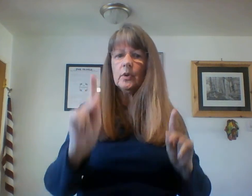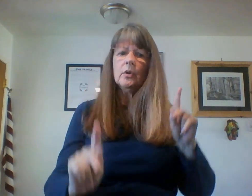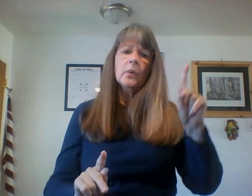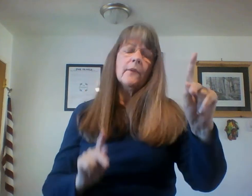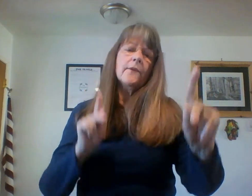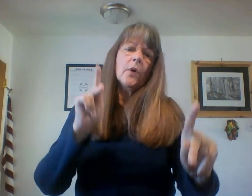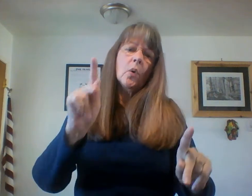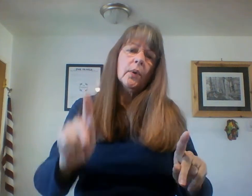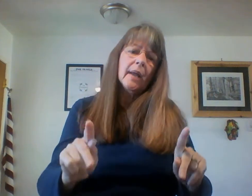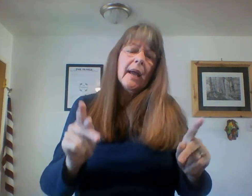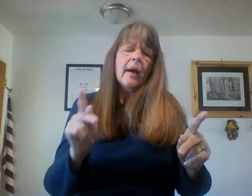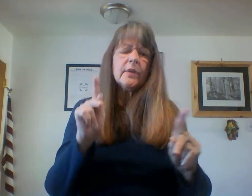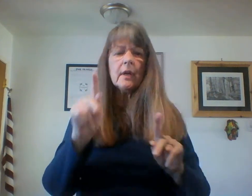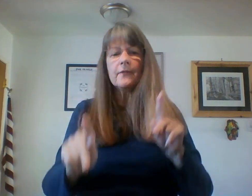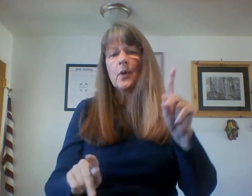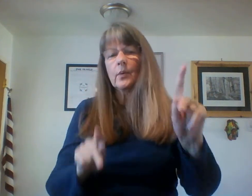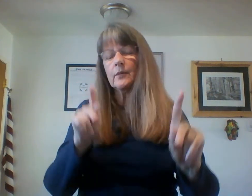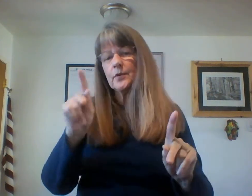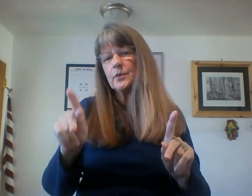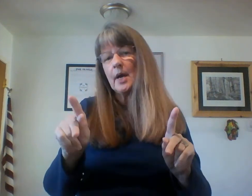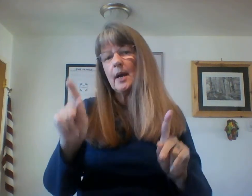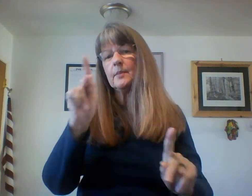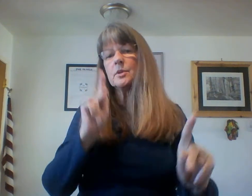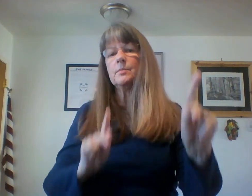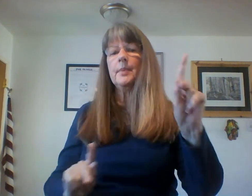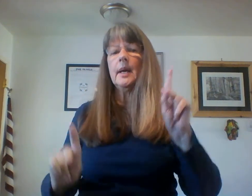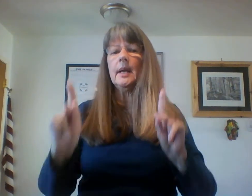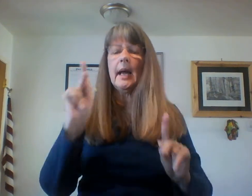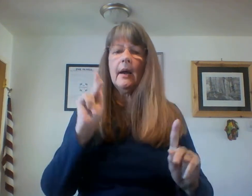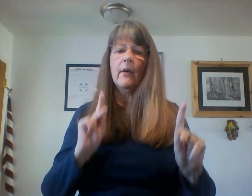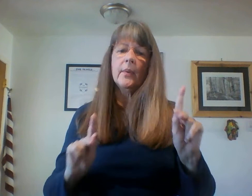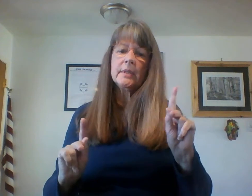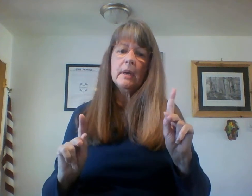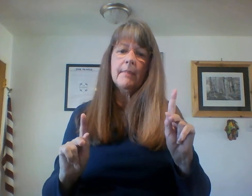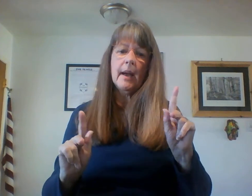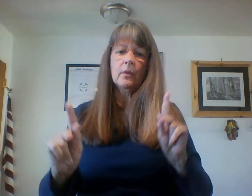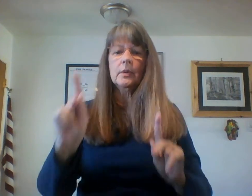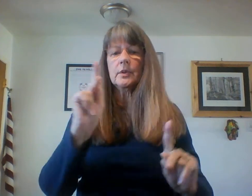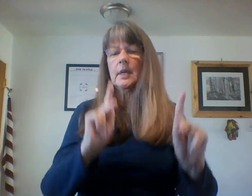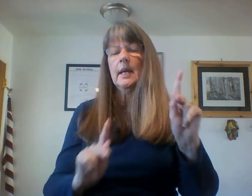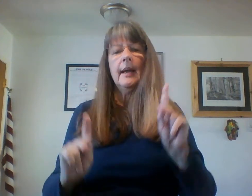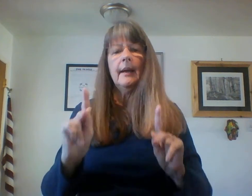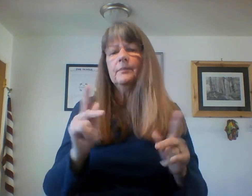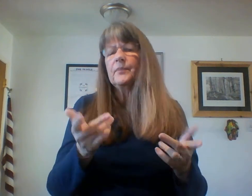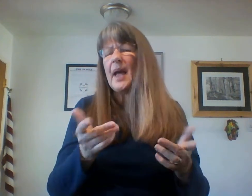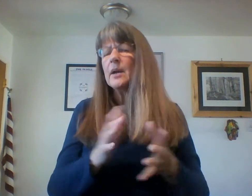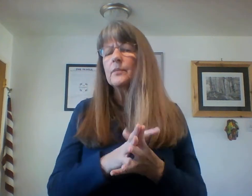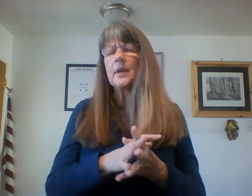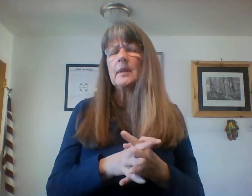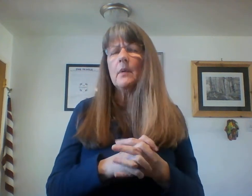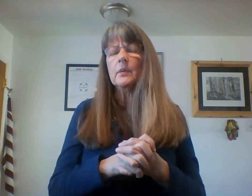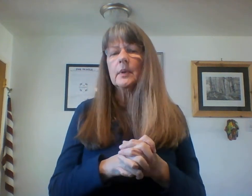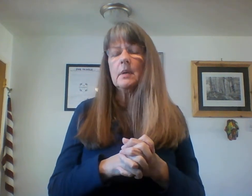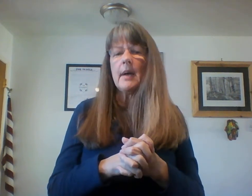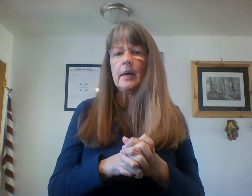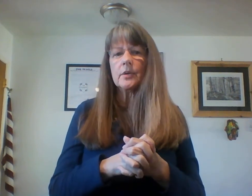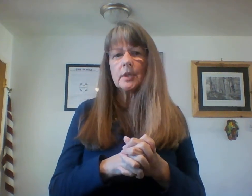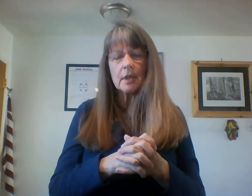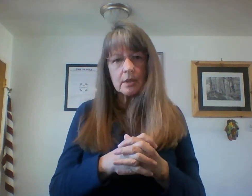can do it forward. I've seen it forward a few times, but I always see it backwards. I don't think that one really matters. It doesn't